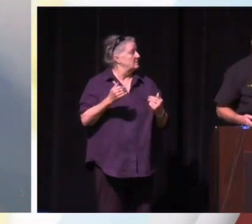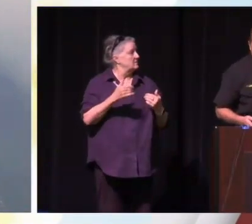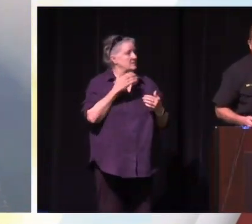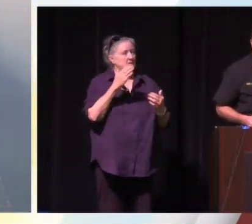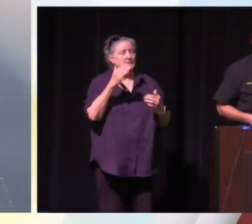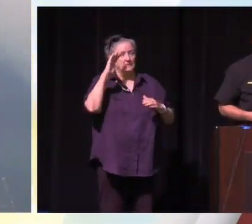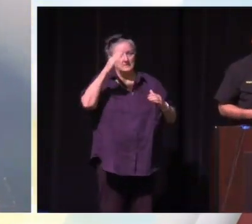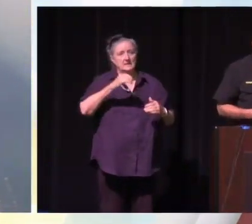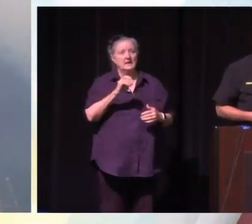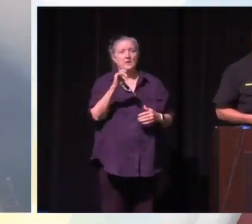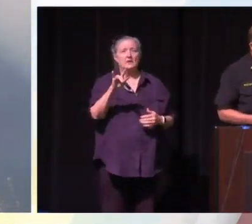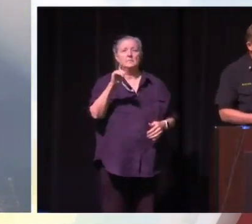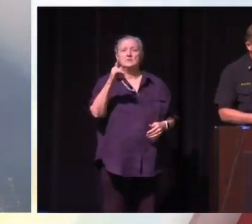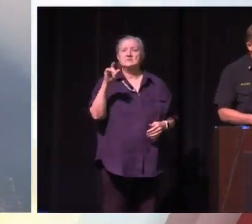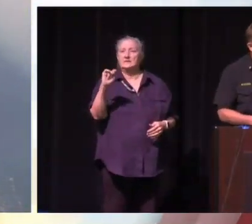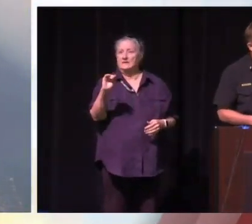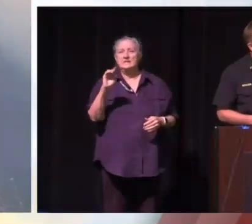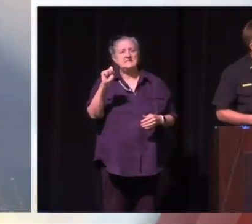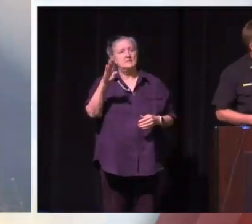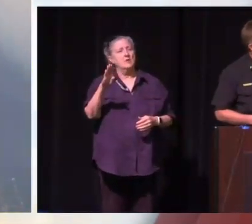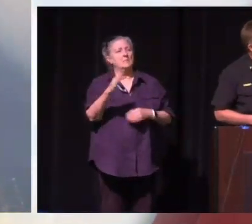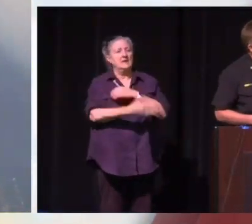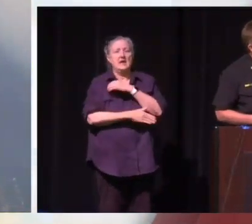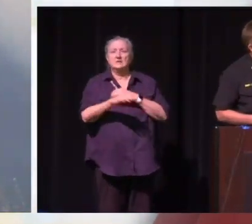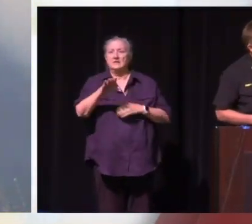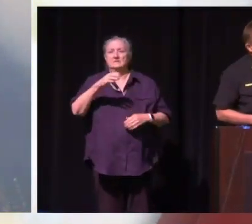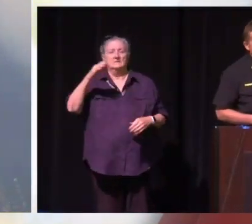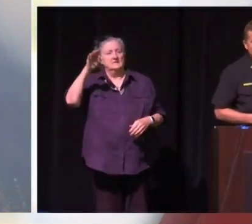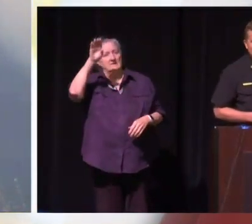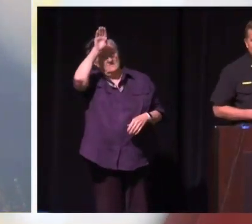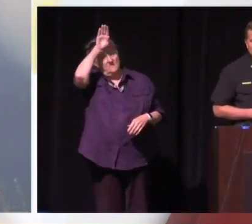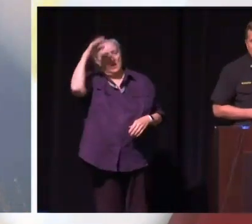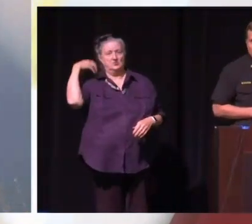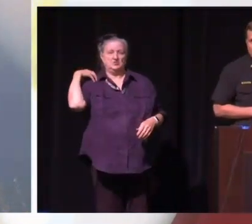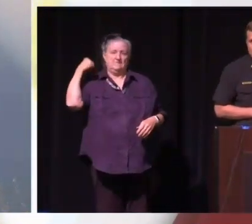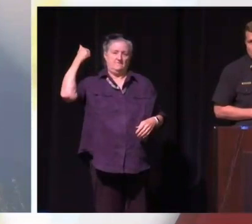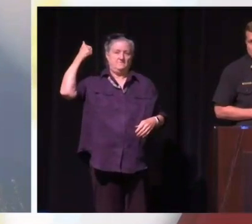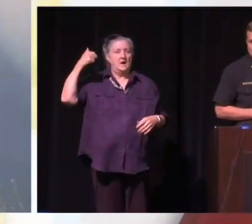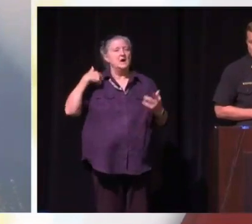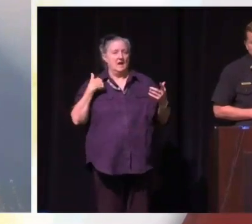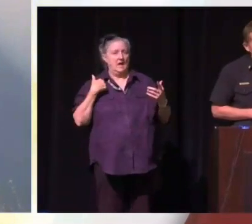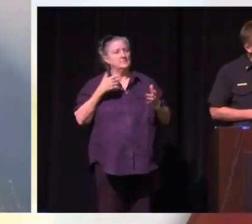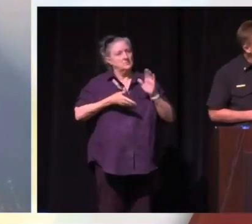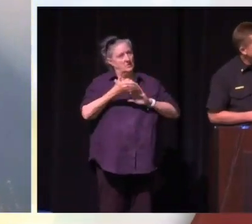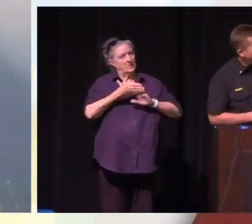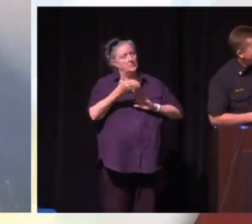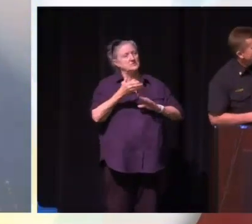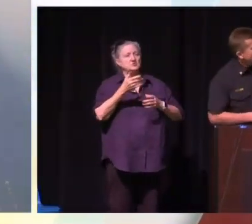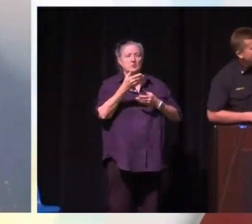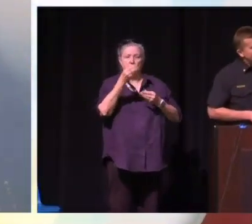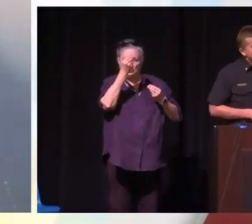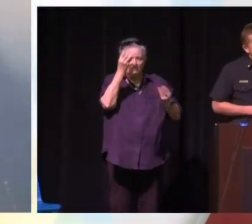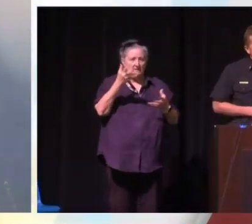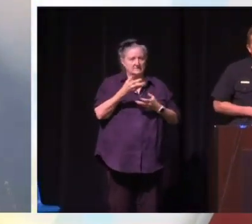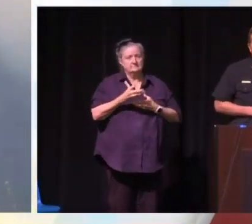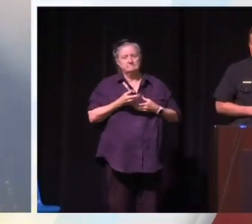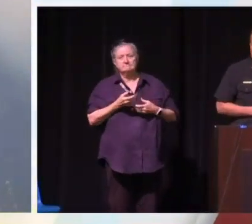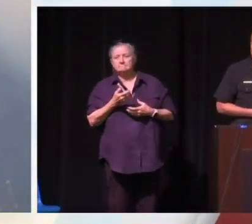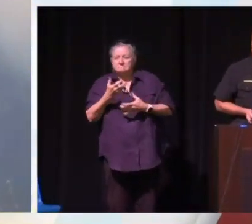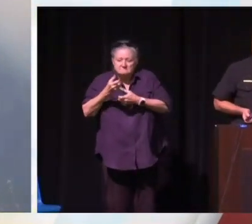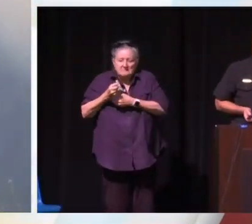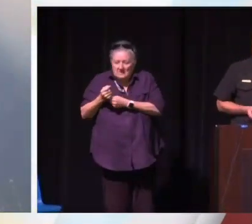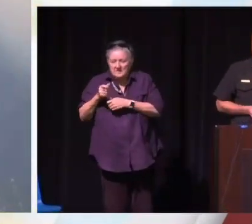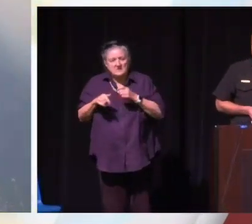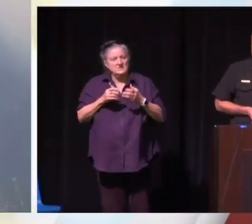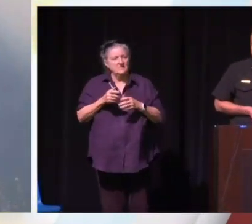Good evening, everybody. Eric Peterson, Santa Barbara County Fire Chief. I'm going to give you a quick operational briefing of this fire.